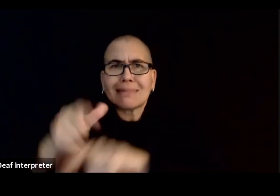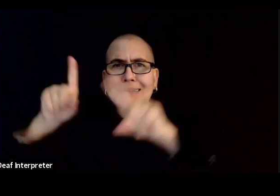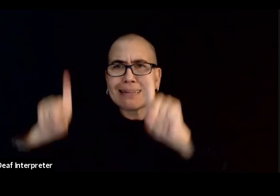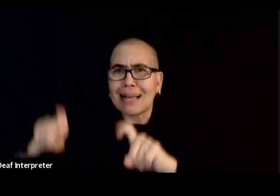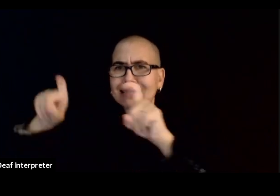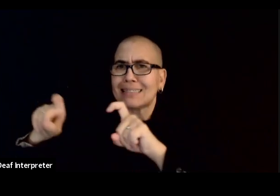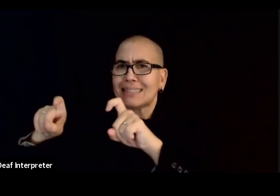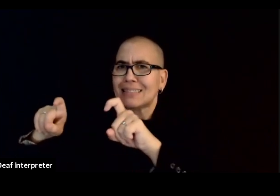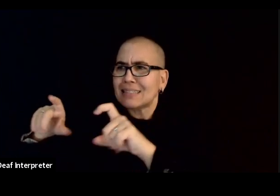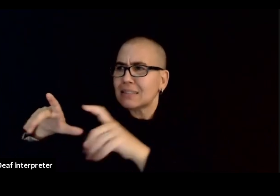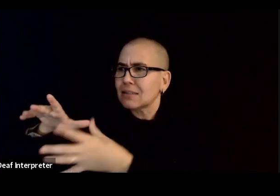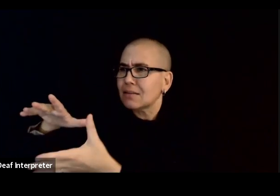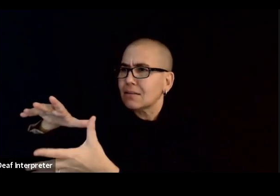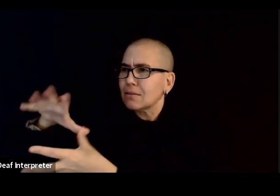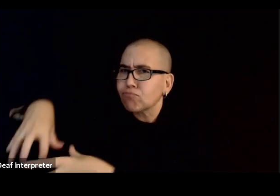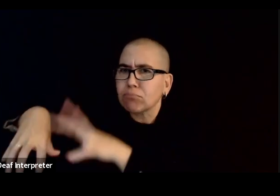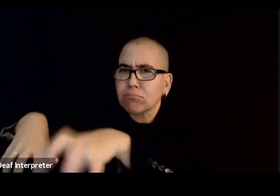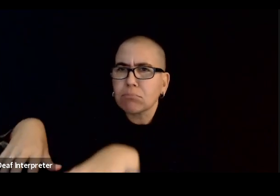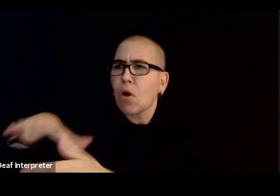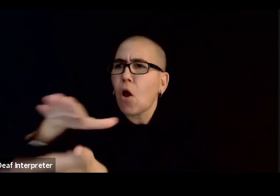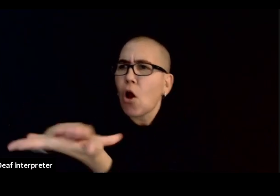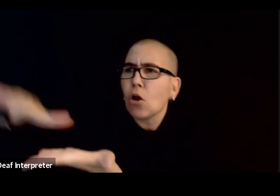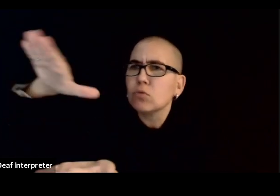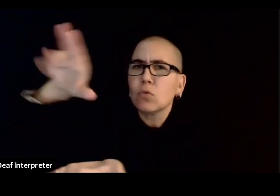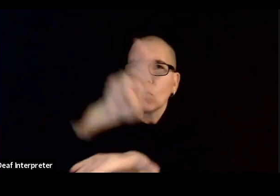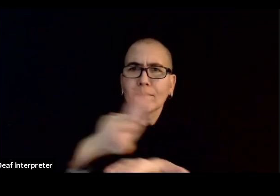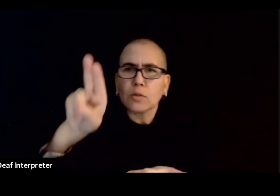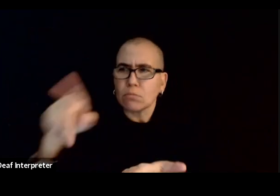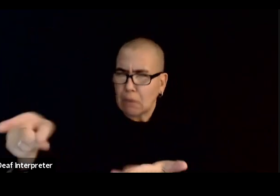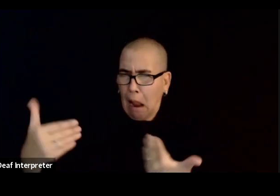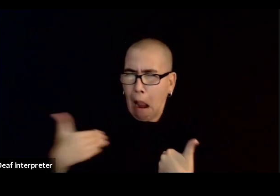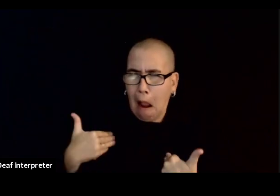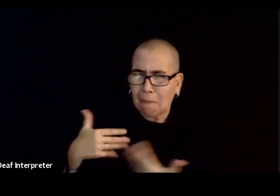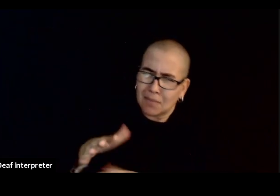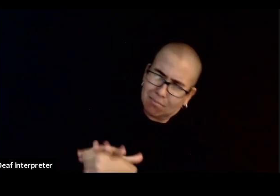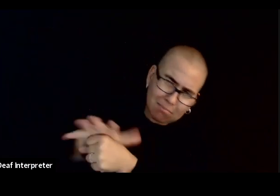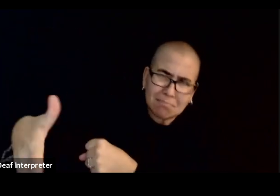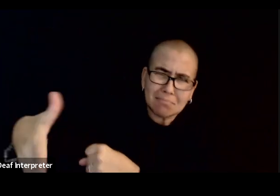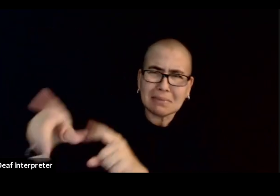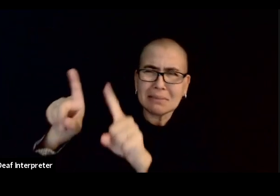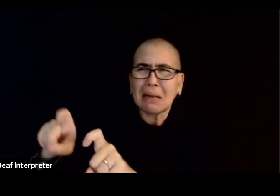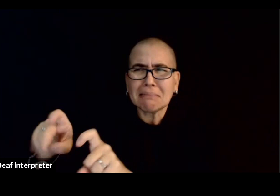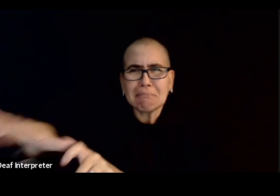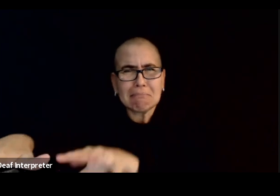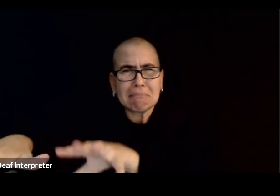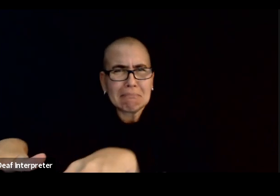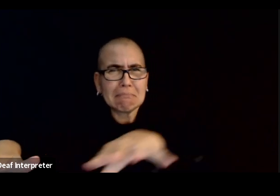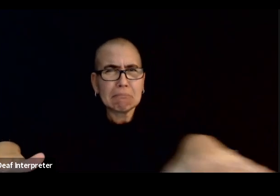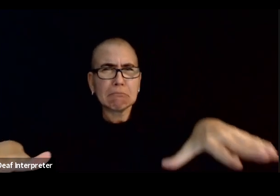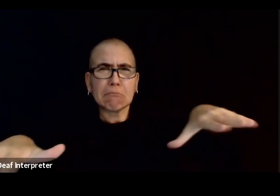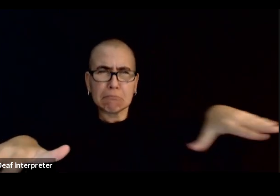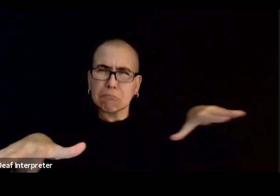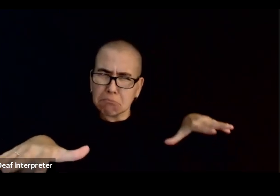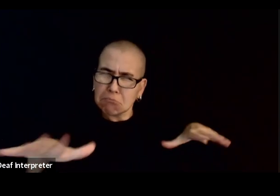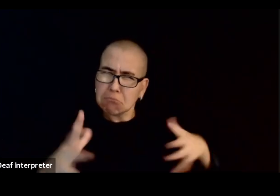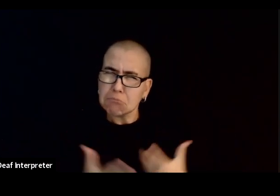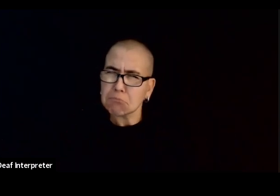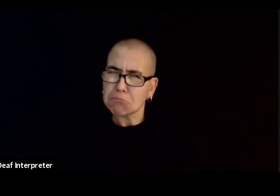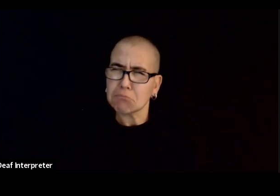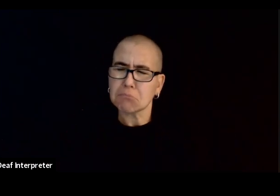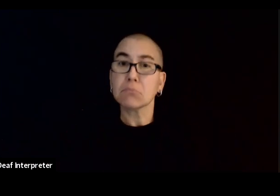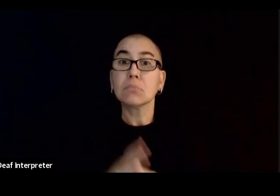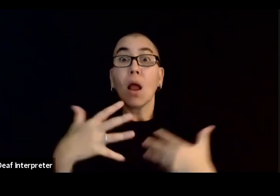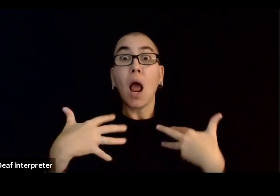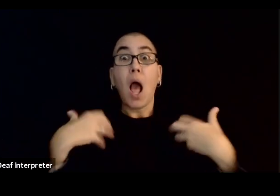colleges or universities. The department did not recommend, an ongoing